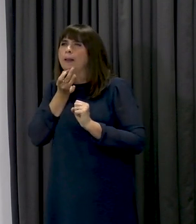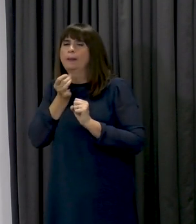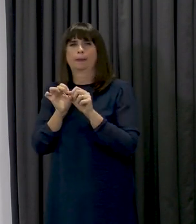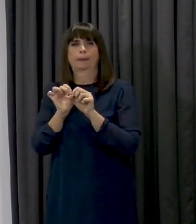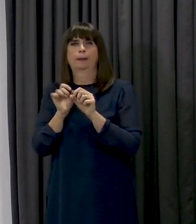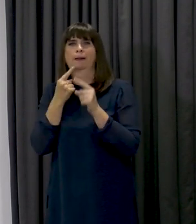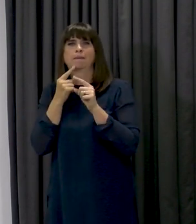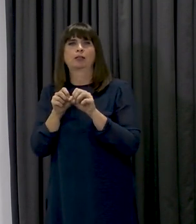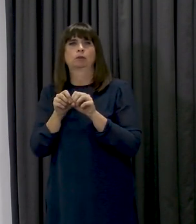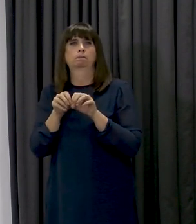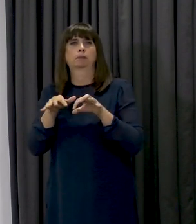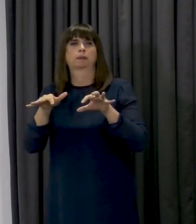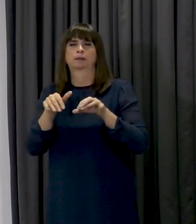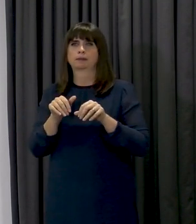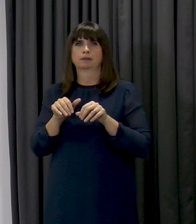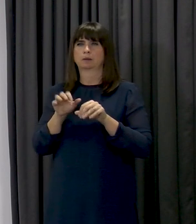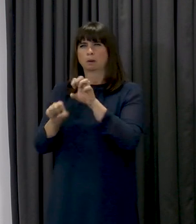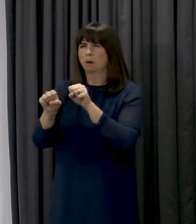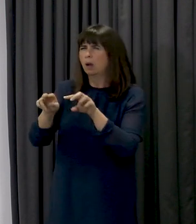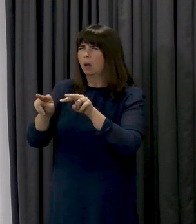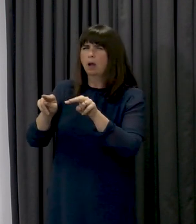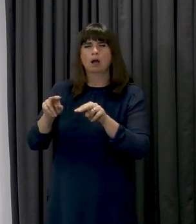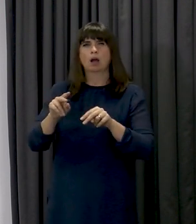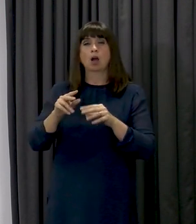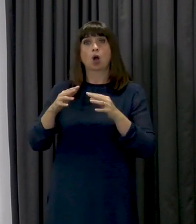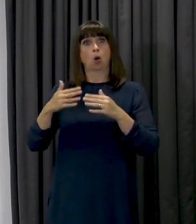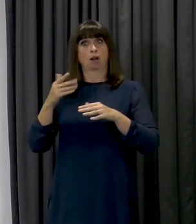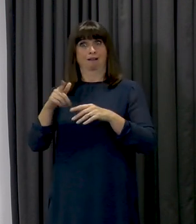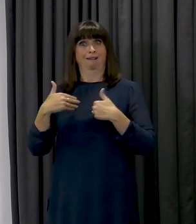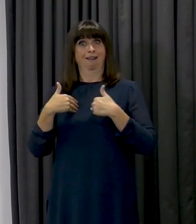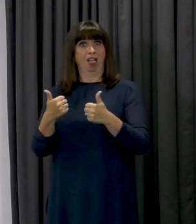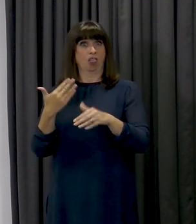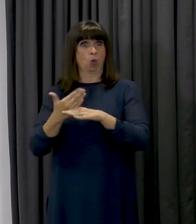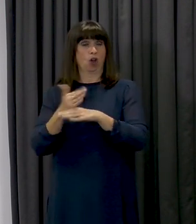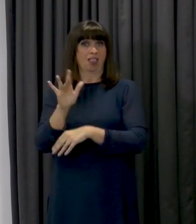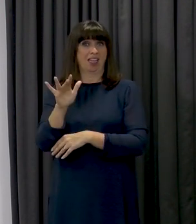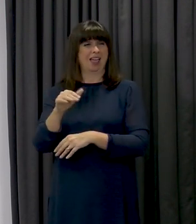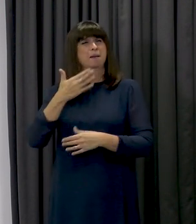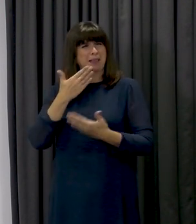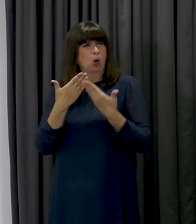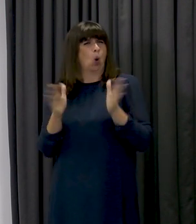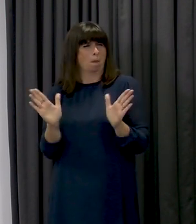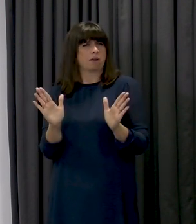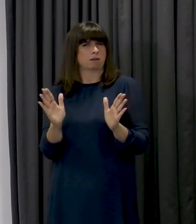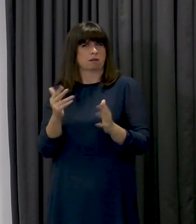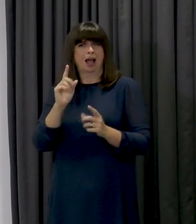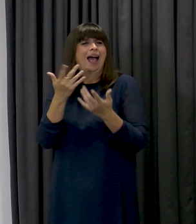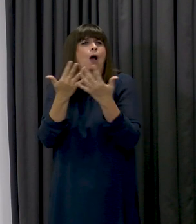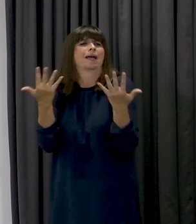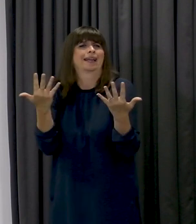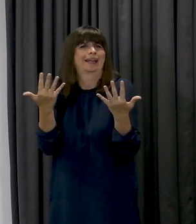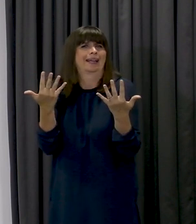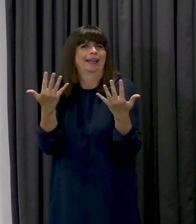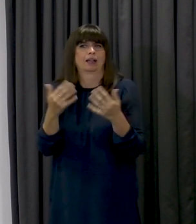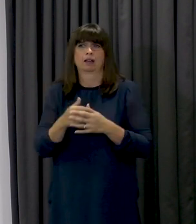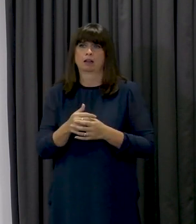of information than the official channels. Can you give a clear message to those working in health in Wales that information should be open, timely and transparent? And you reference data you're